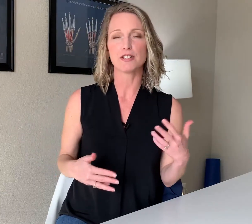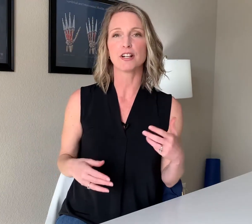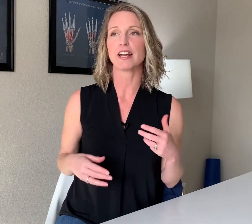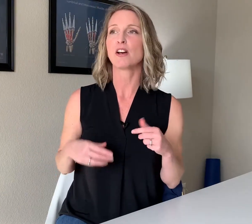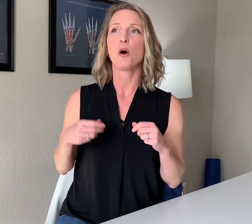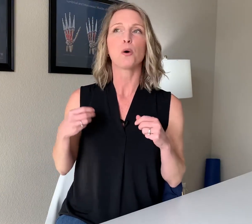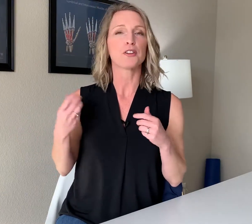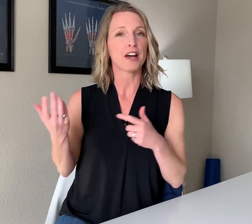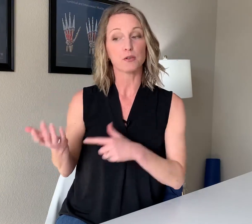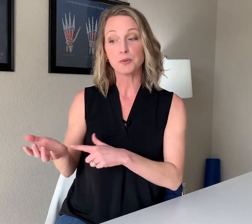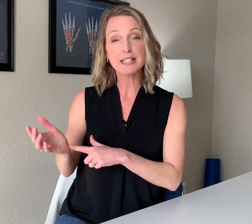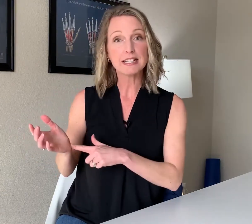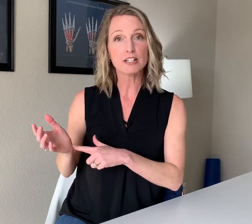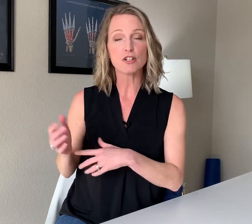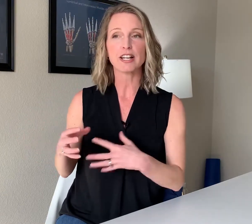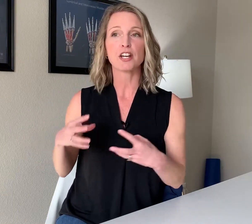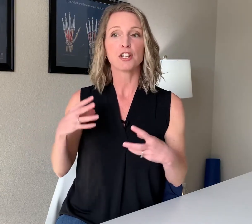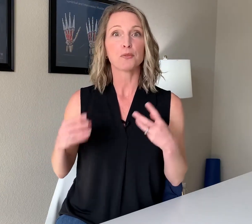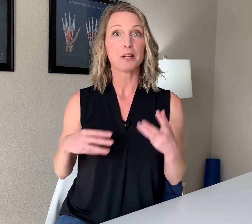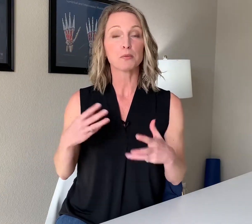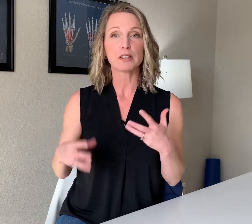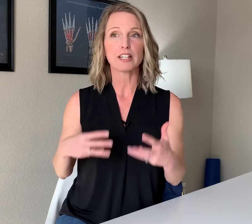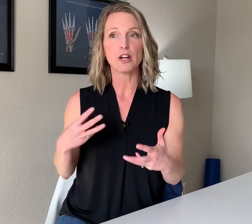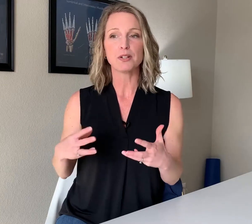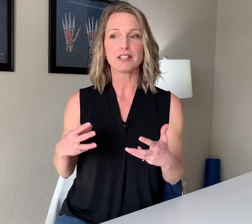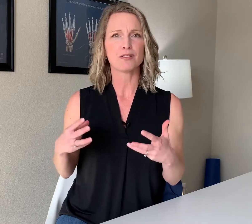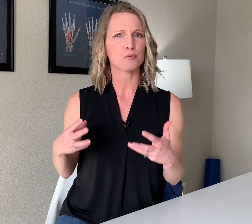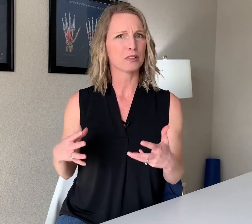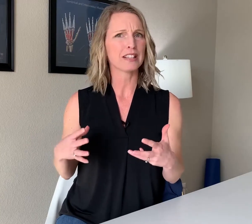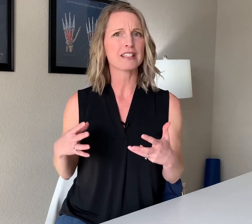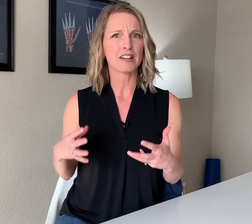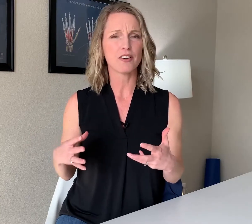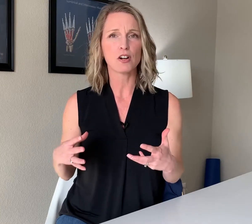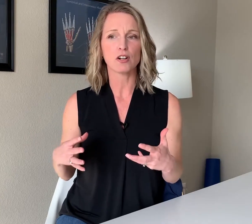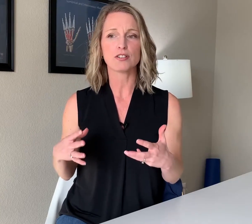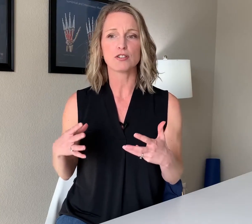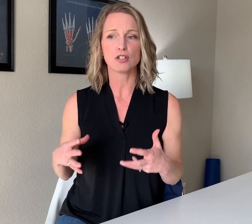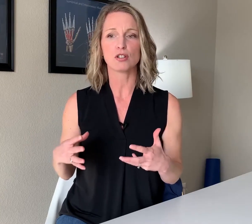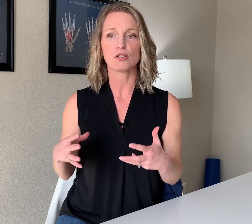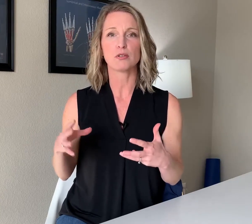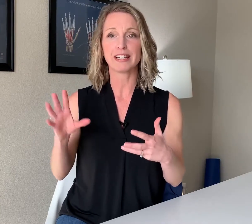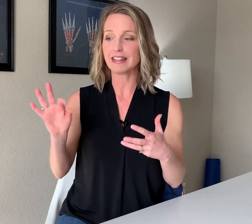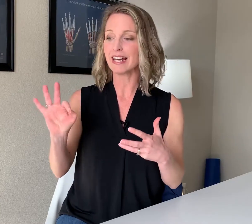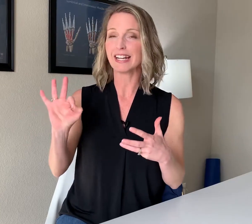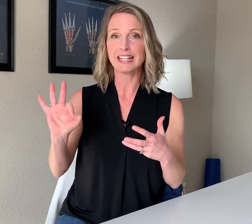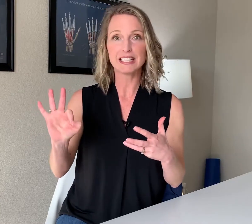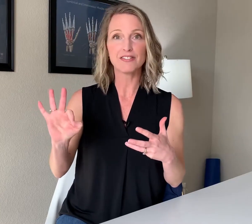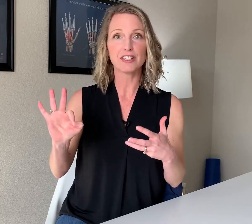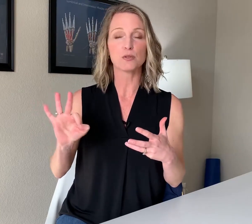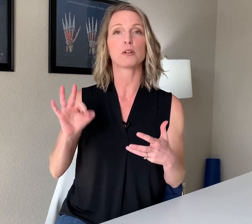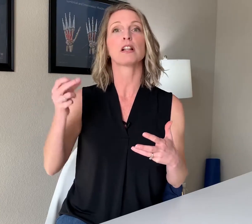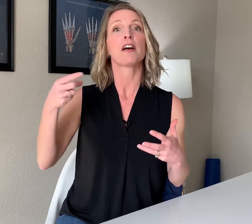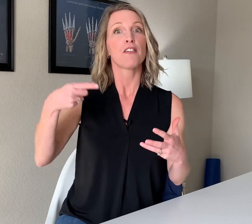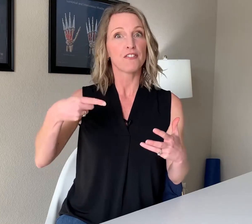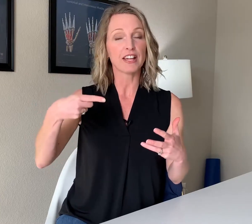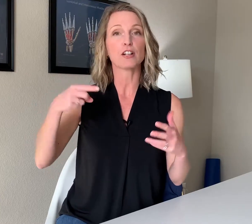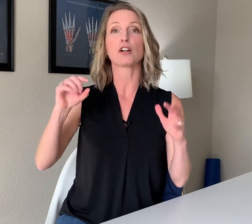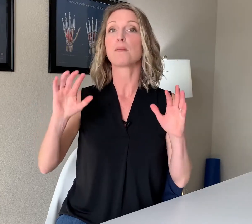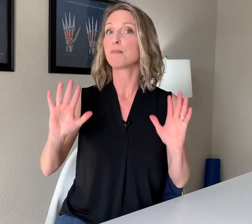injury or you've had a wrist injury, you might really notice it's really difficult to get that individual finger